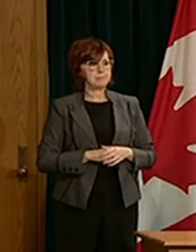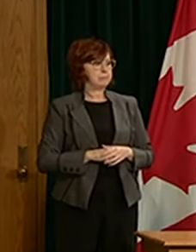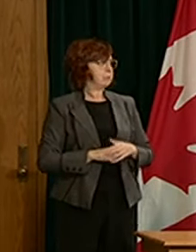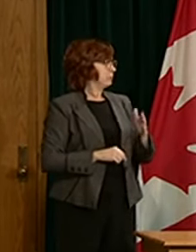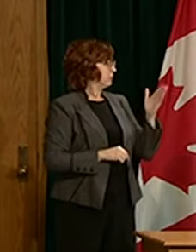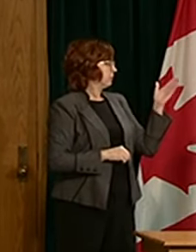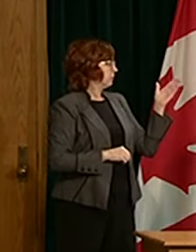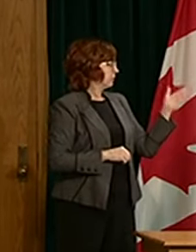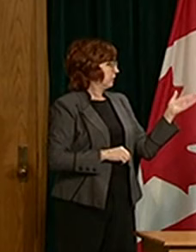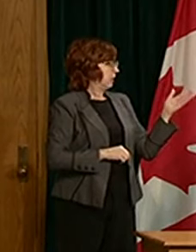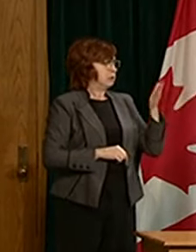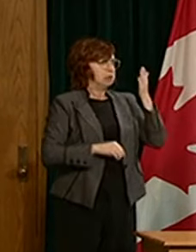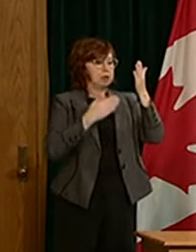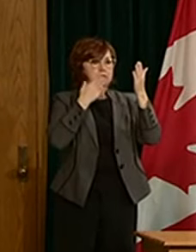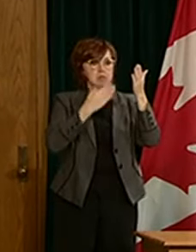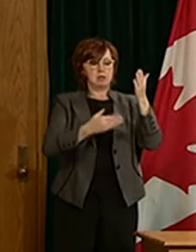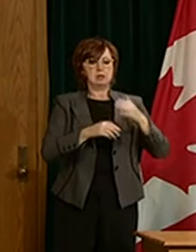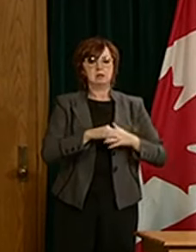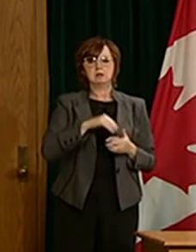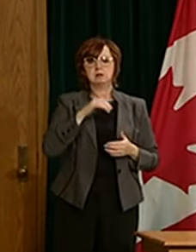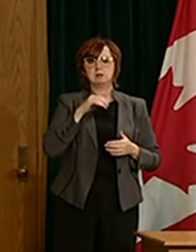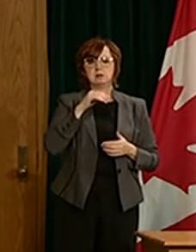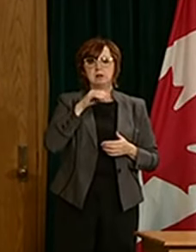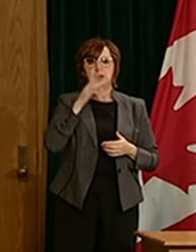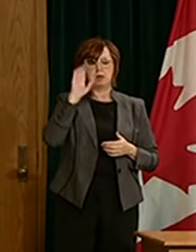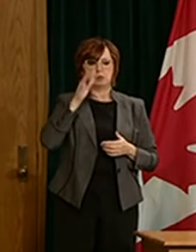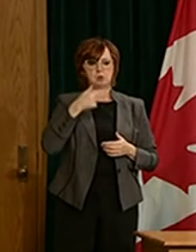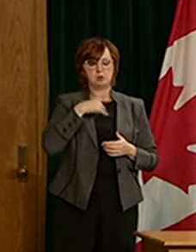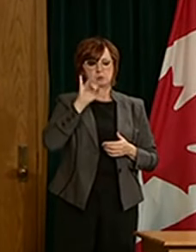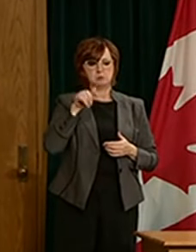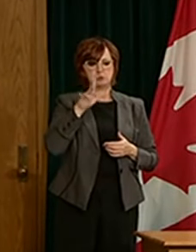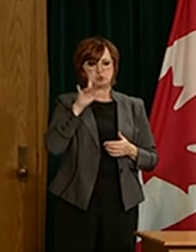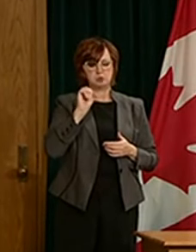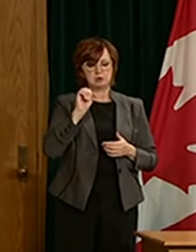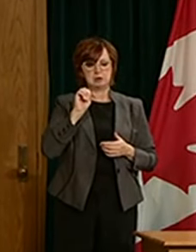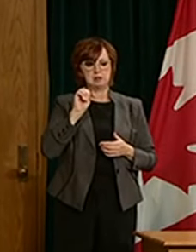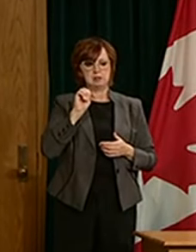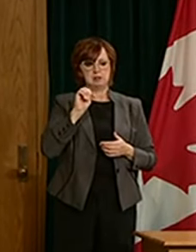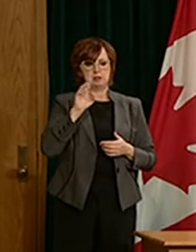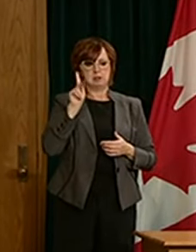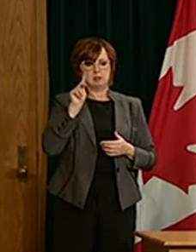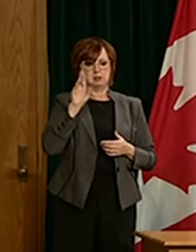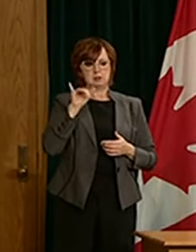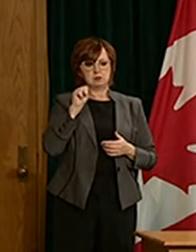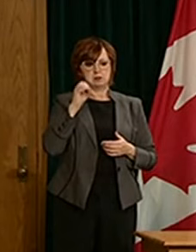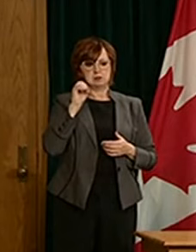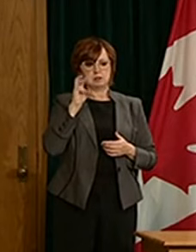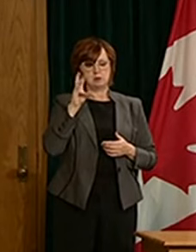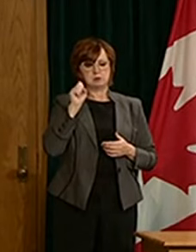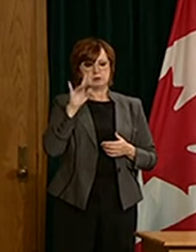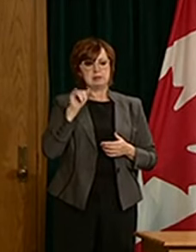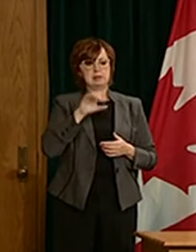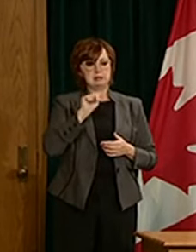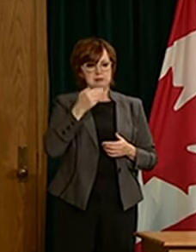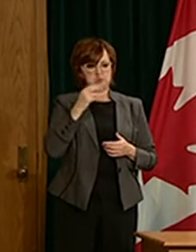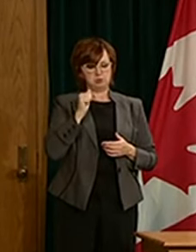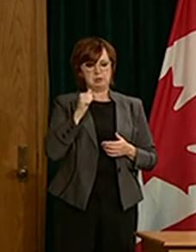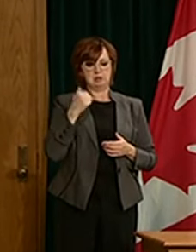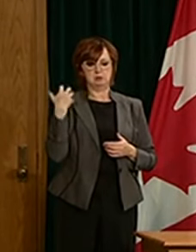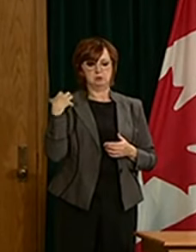Thank you. So I'm Dr. Julie Krasnowski, SHA Senior Medical Health Officer, and I will talk through the components